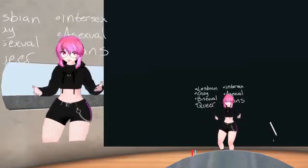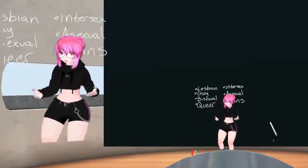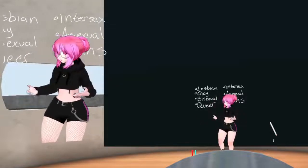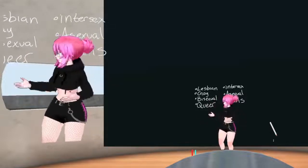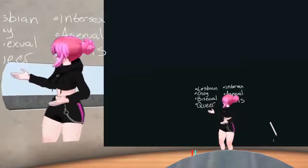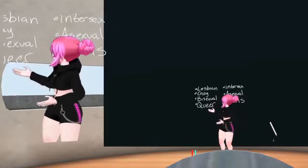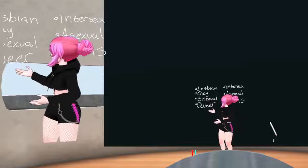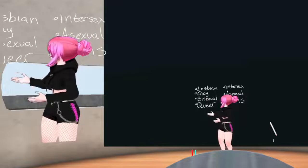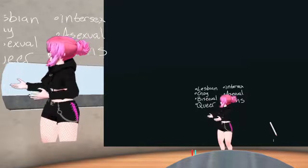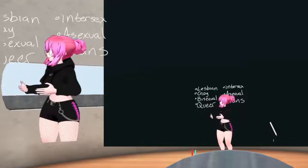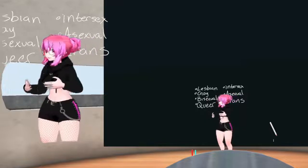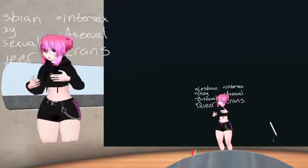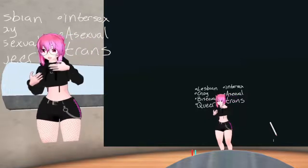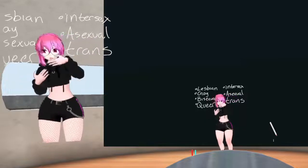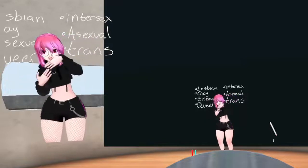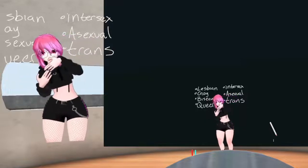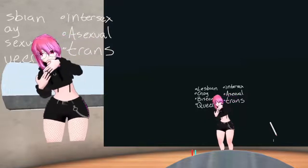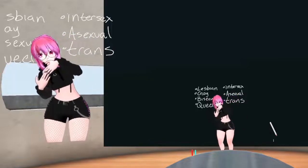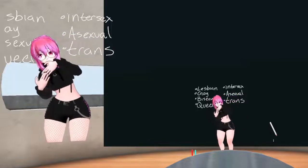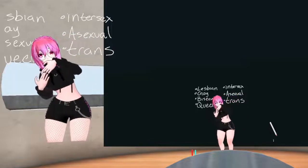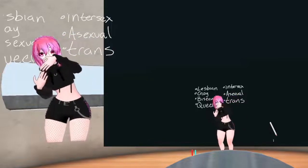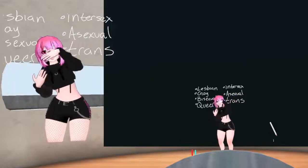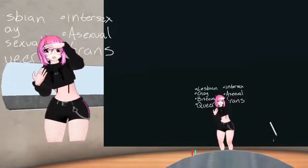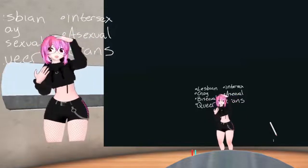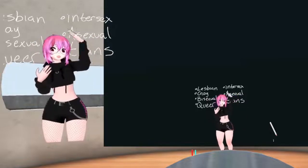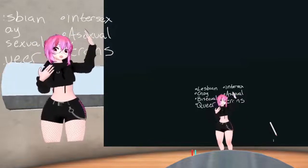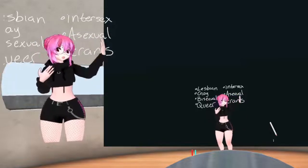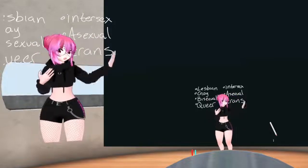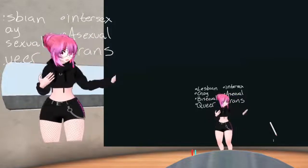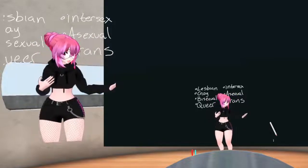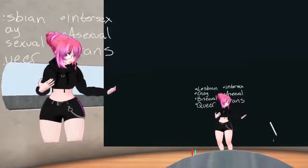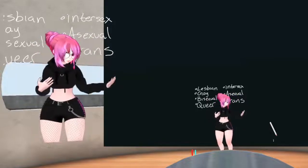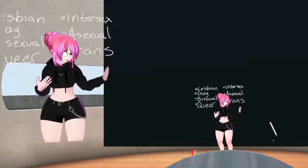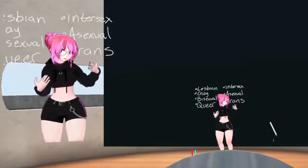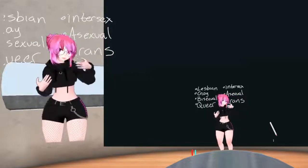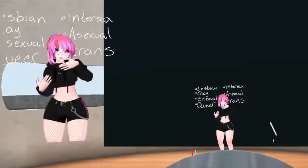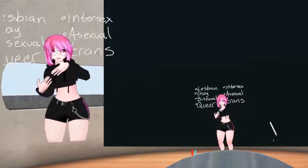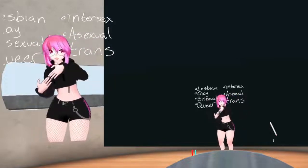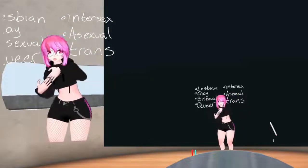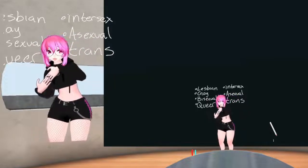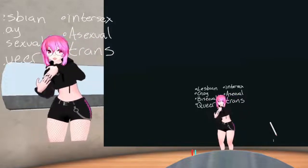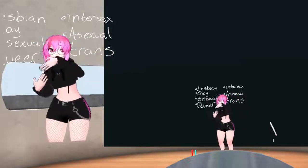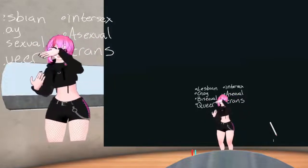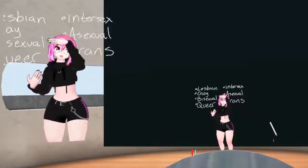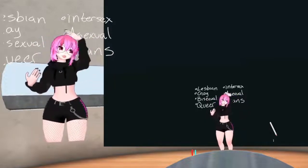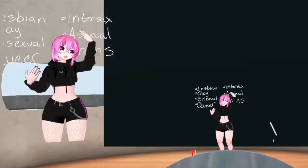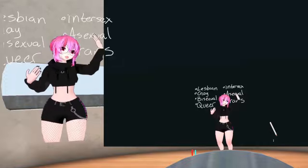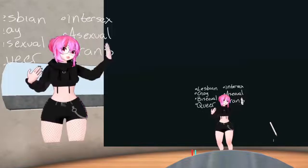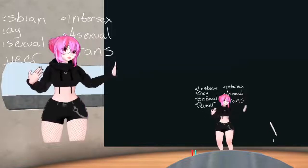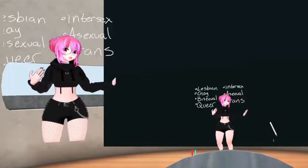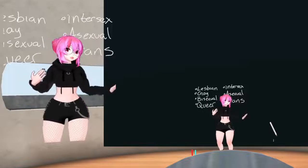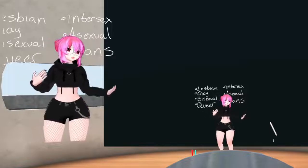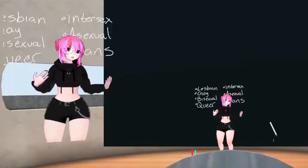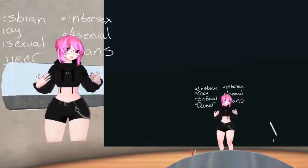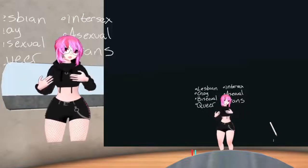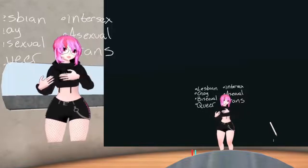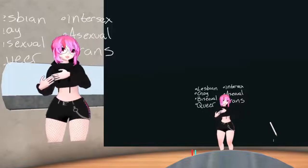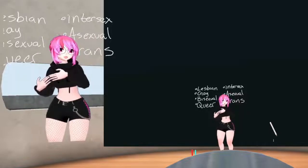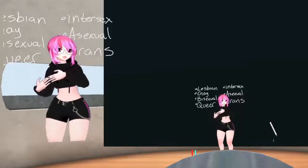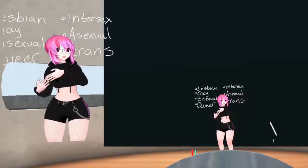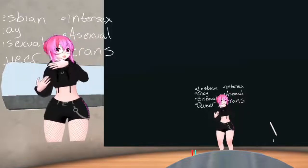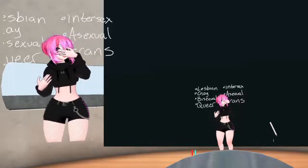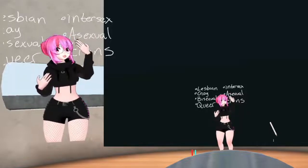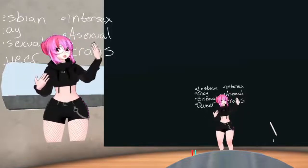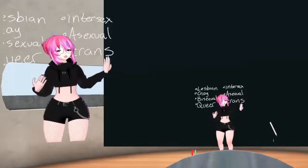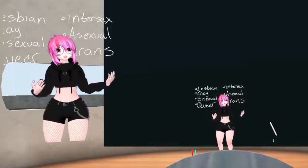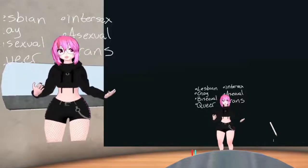and queer identity, it's just encapsulating that through the rainbow. So you can show that rainbow arching over you,